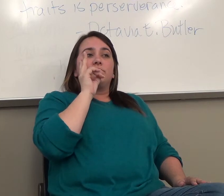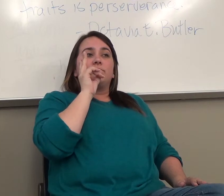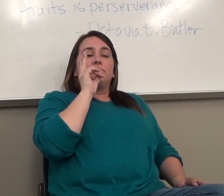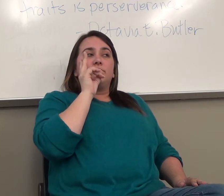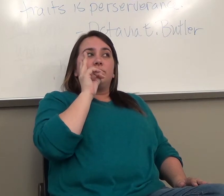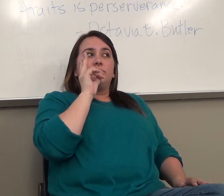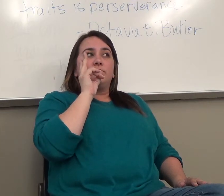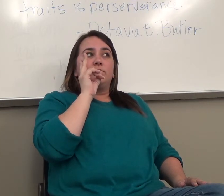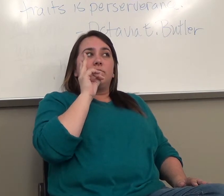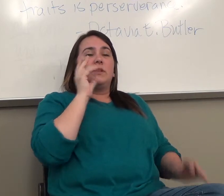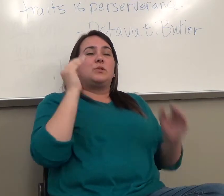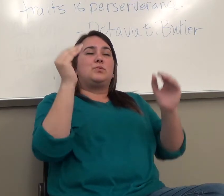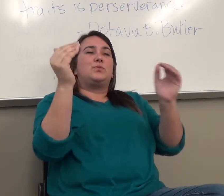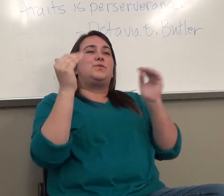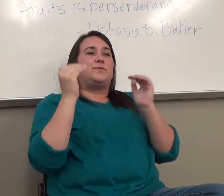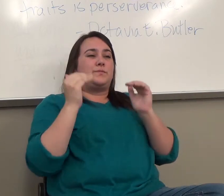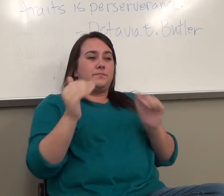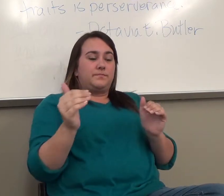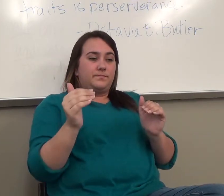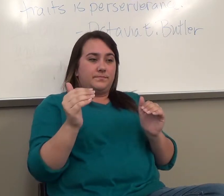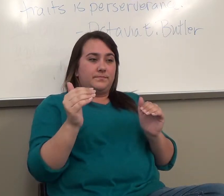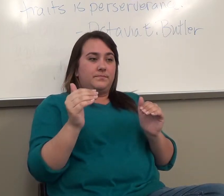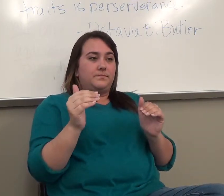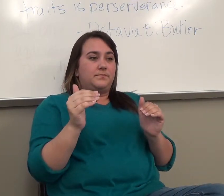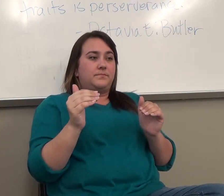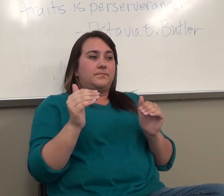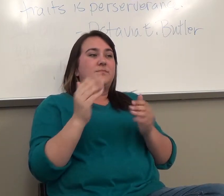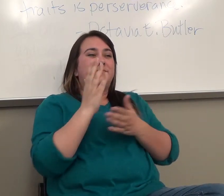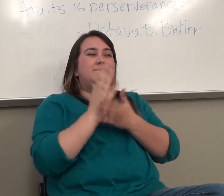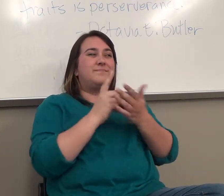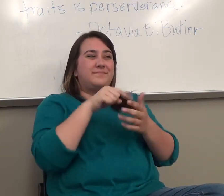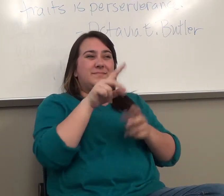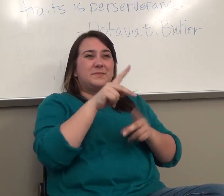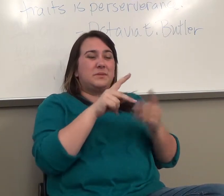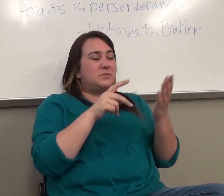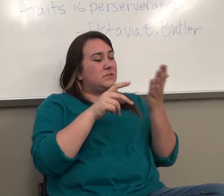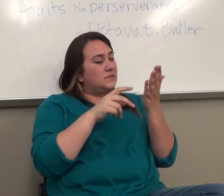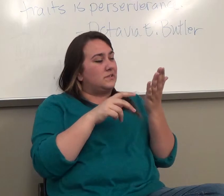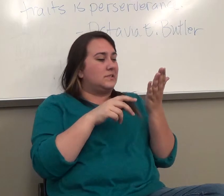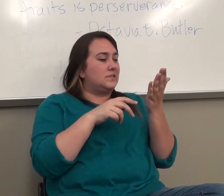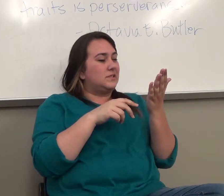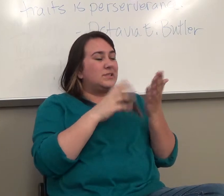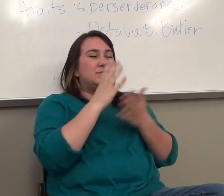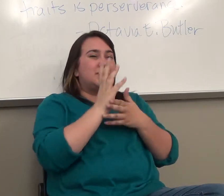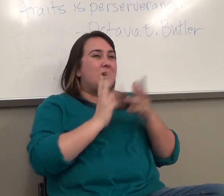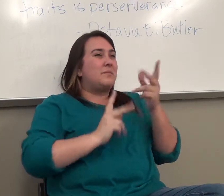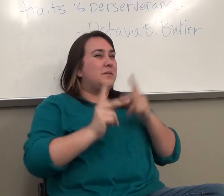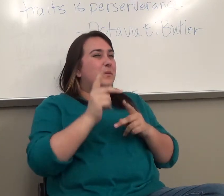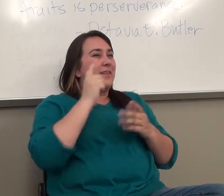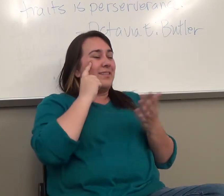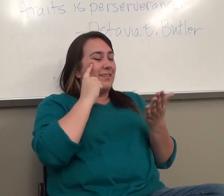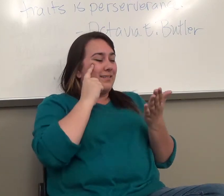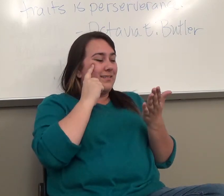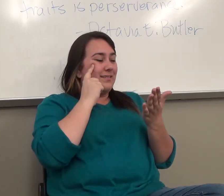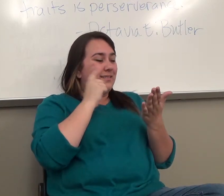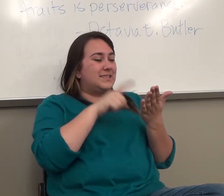Let's move on. And some of these people at this point, there's a couple of people that I think are at